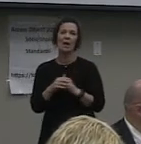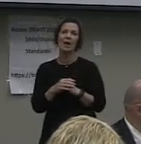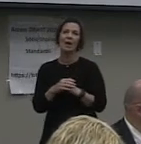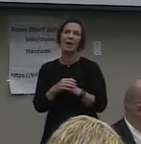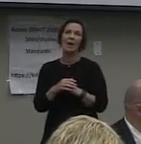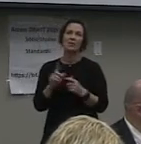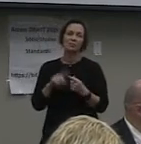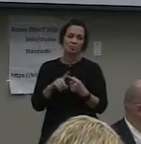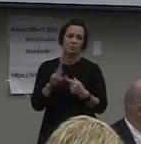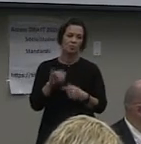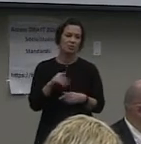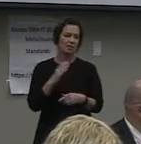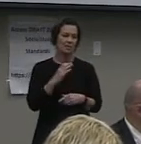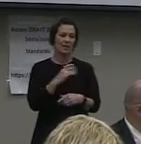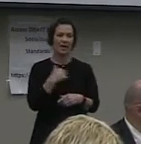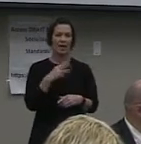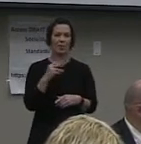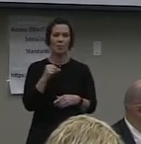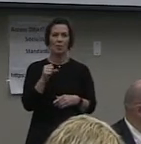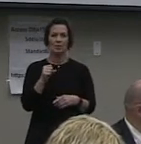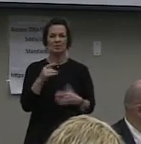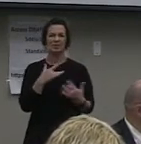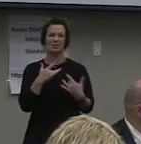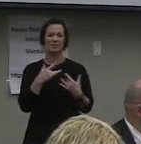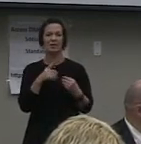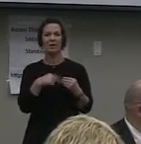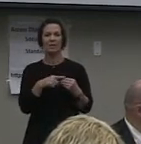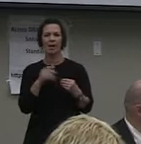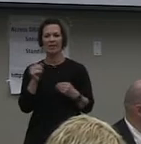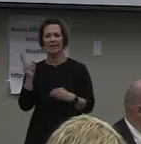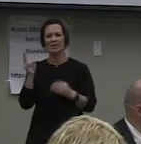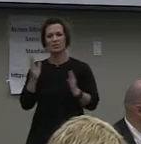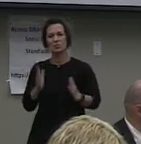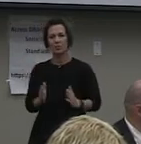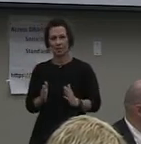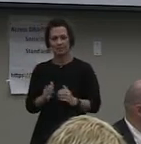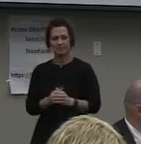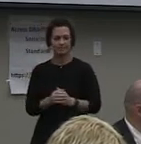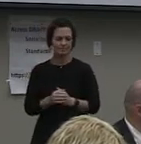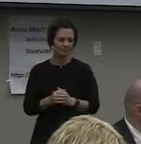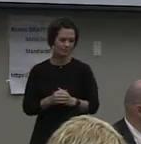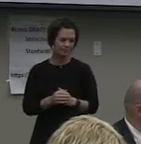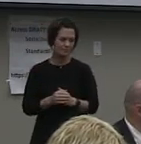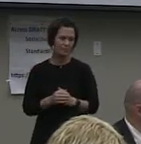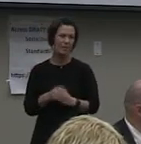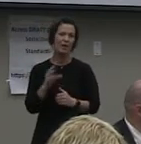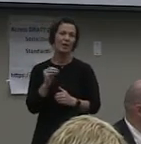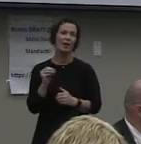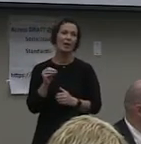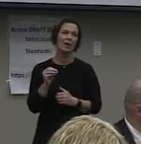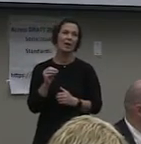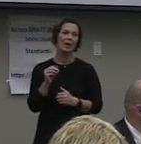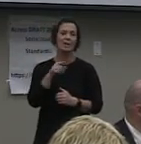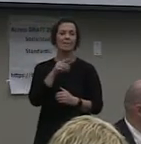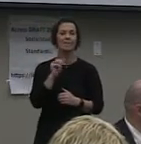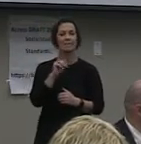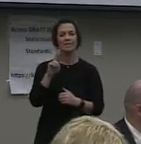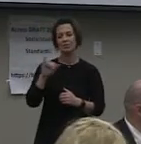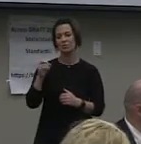the committee. I was very concerned if there was a historian. And it also is concerning, as Mr. Jenkins alluded to, with some